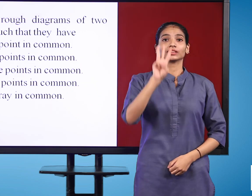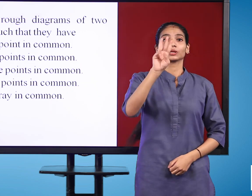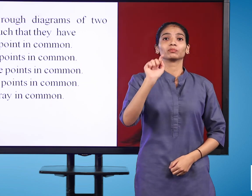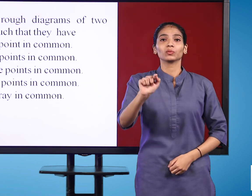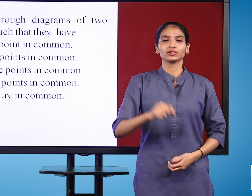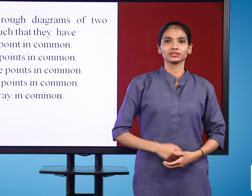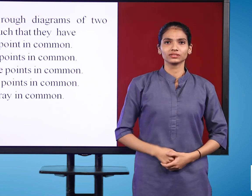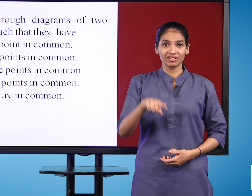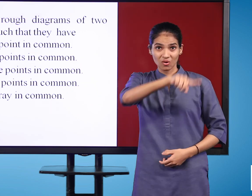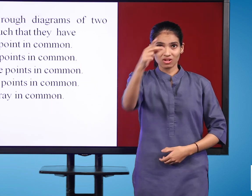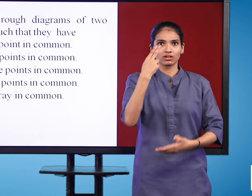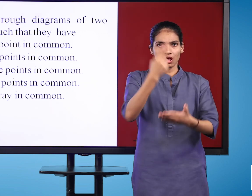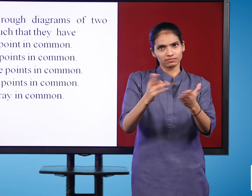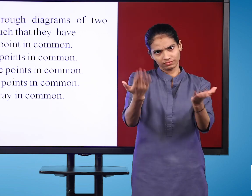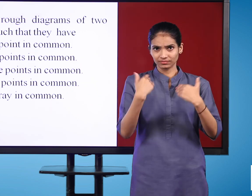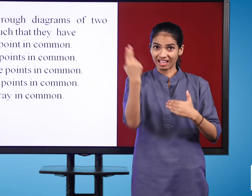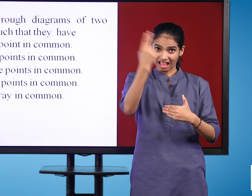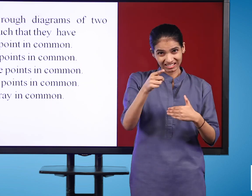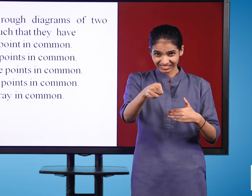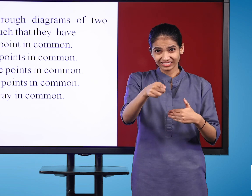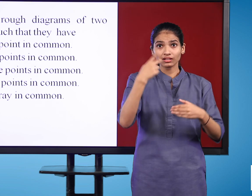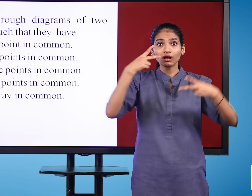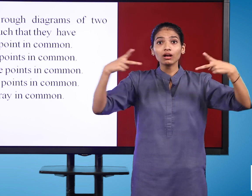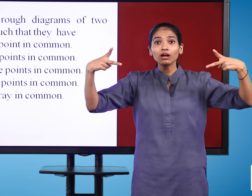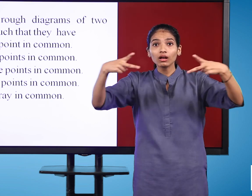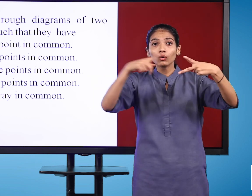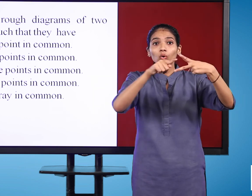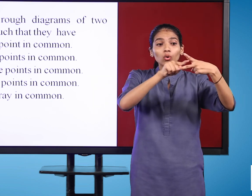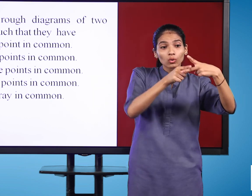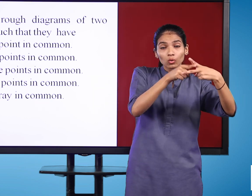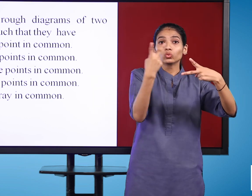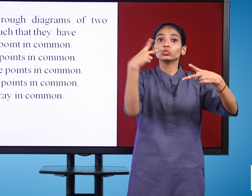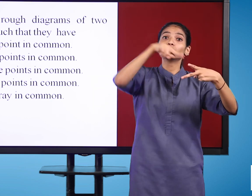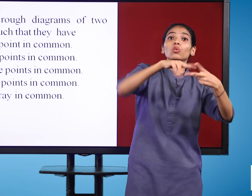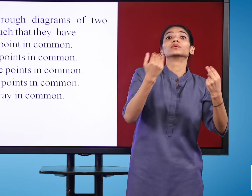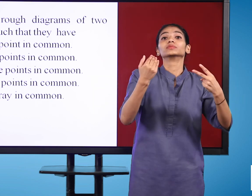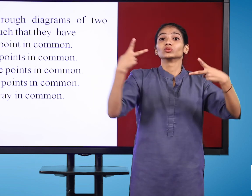Three. Draw rough diagrams of two angles such that they have